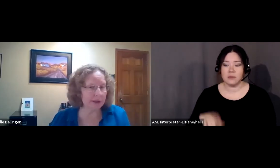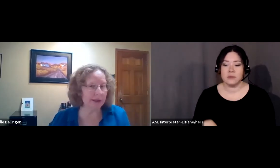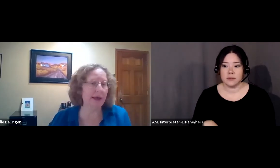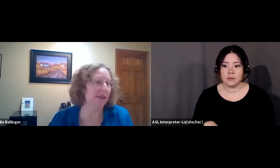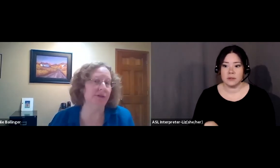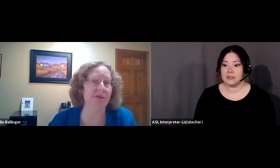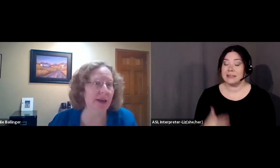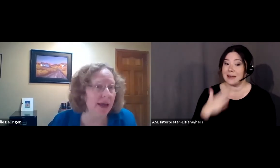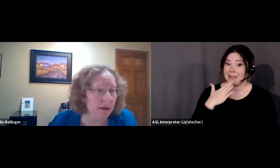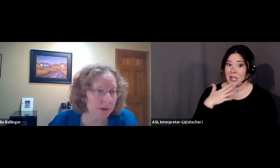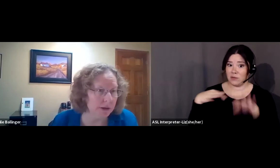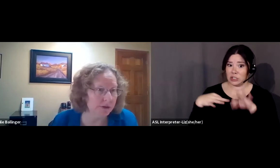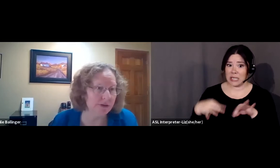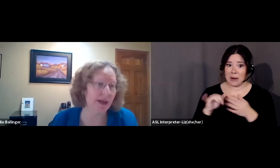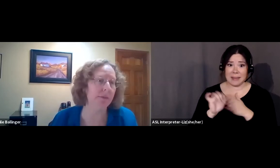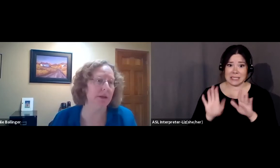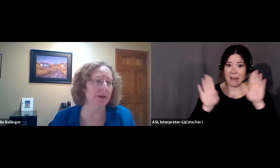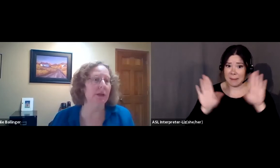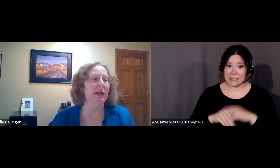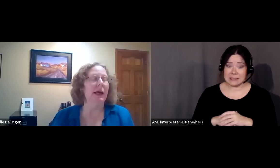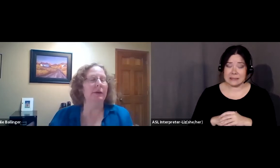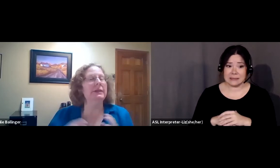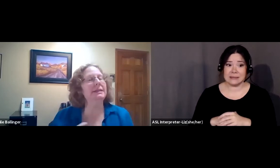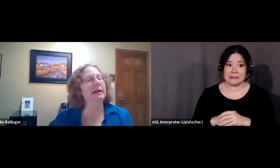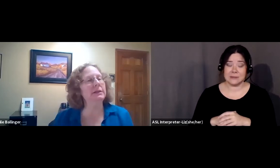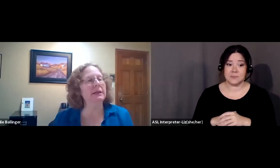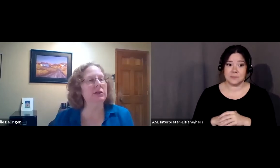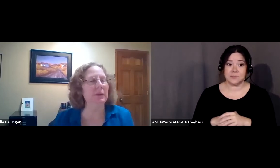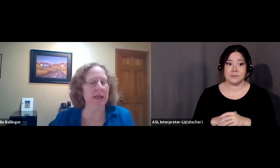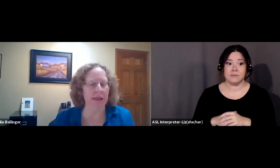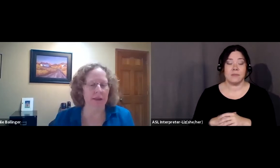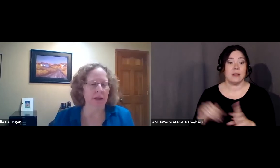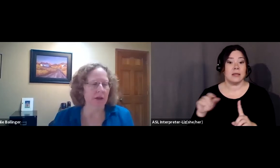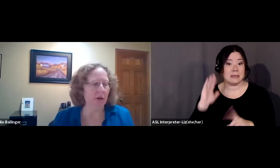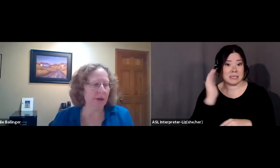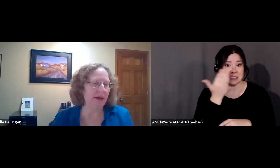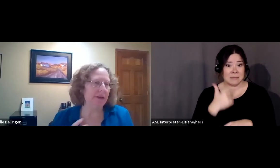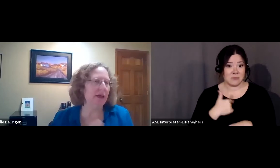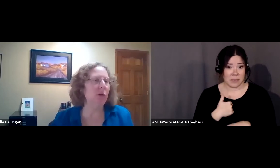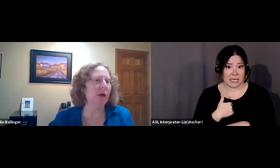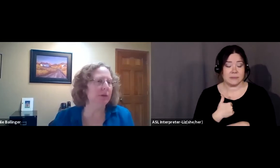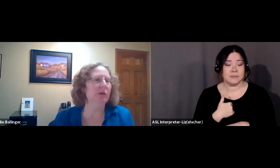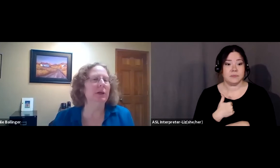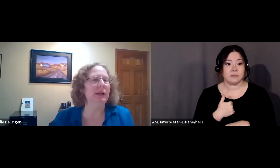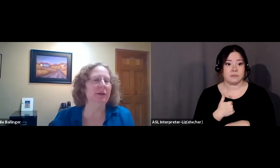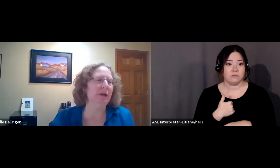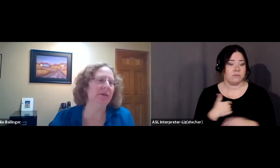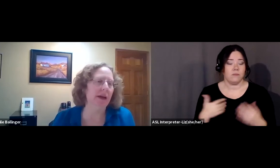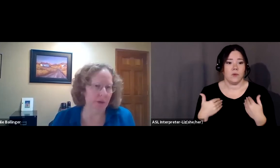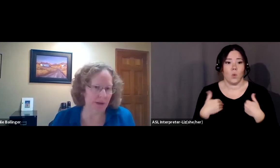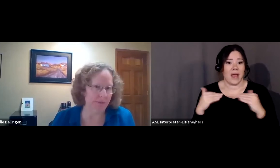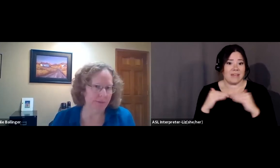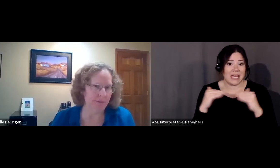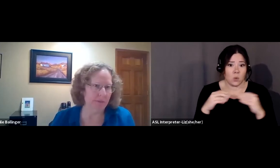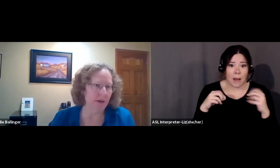for sharing that. That is fabulous, fabulous. And what it sounds like to me, you know, we have equal opportunity and then we